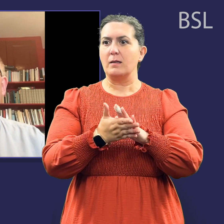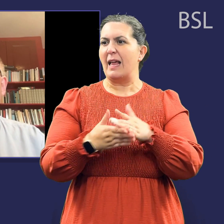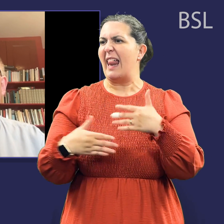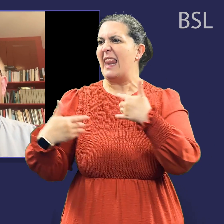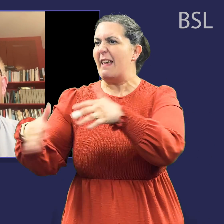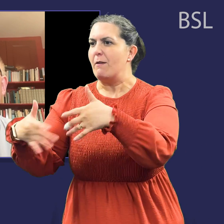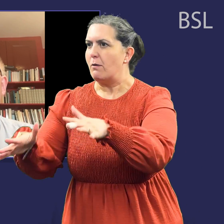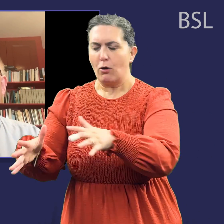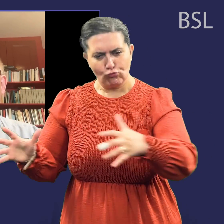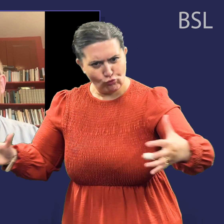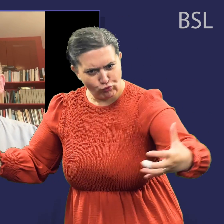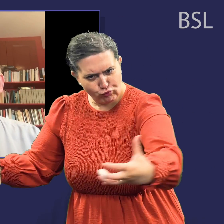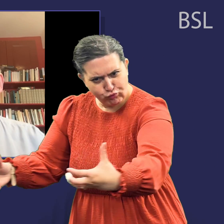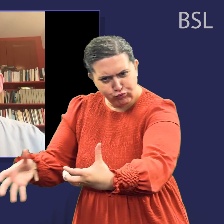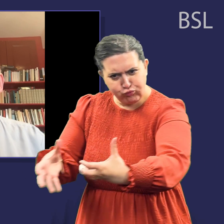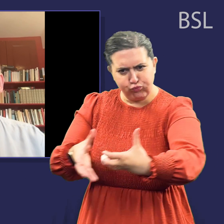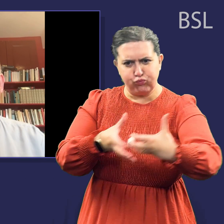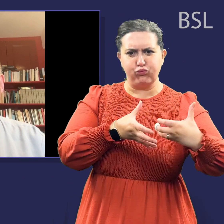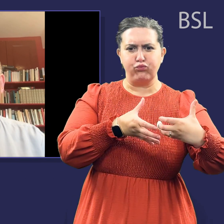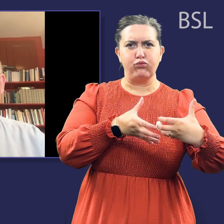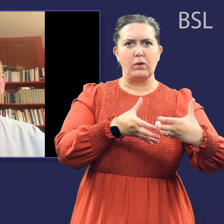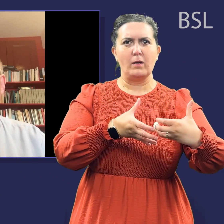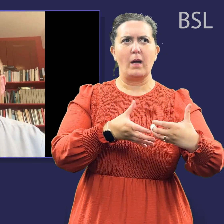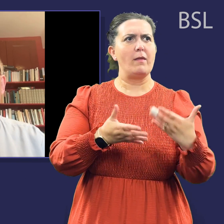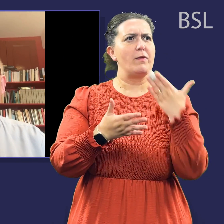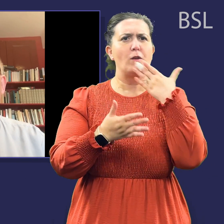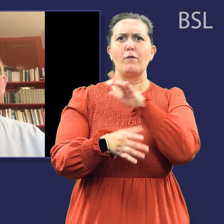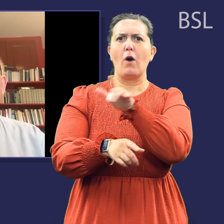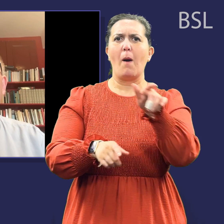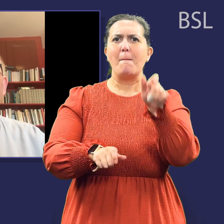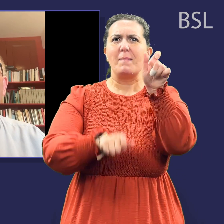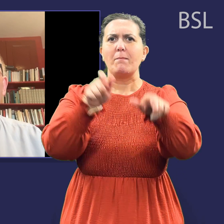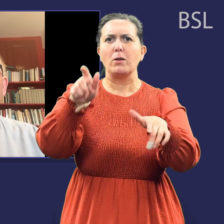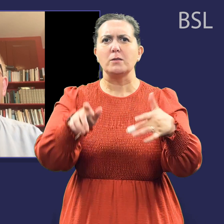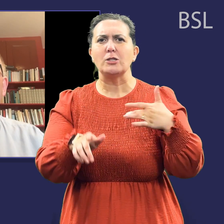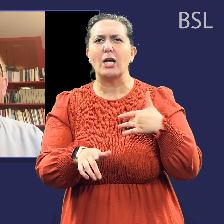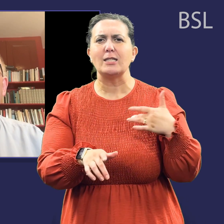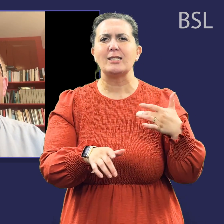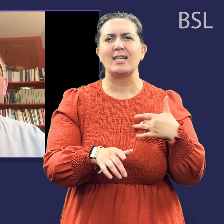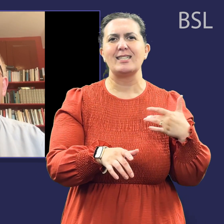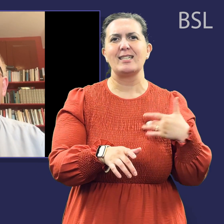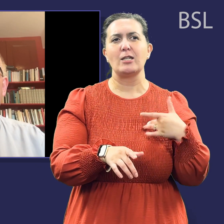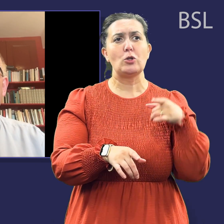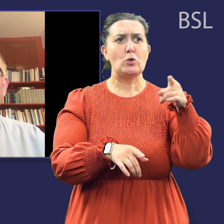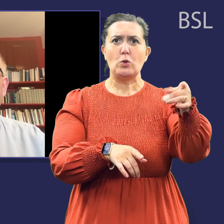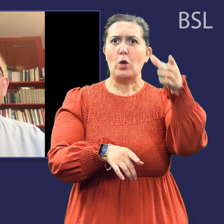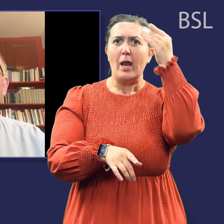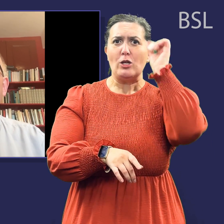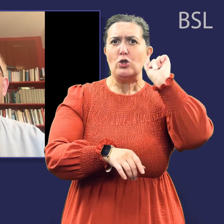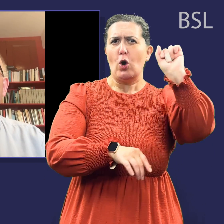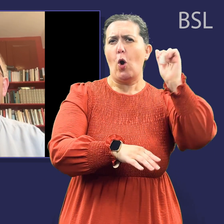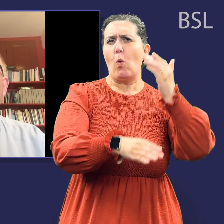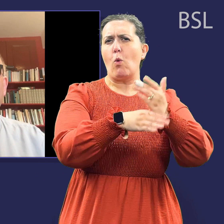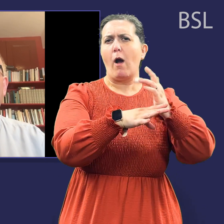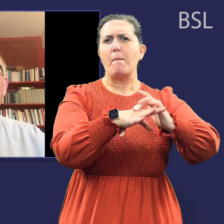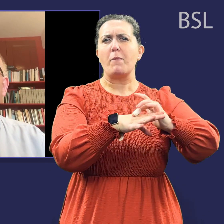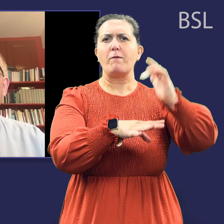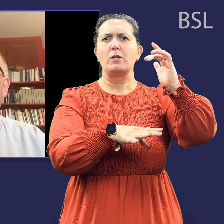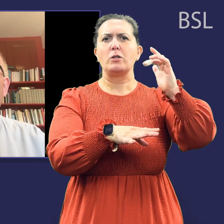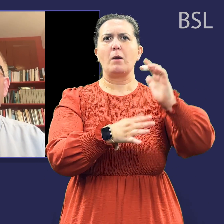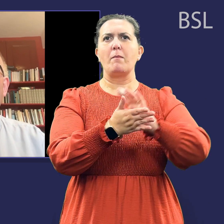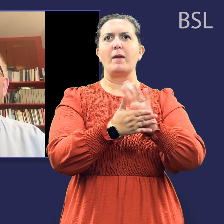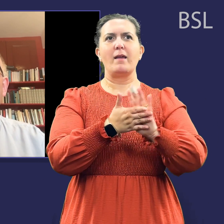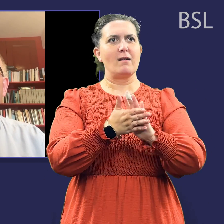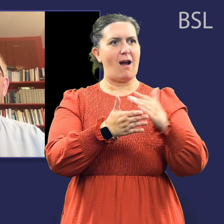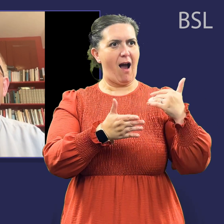behind. And thank you also for touching the hearts of people. That's how it works. And you learnt in your professional life that doesn't